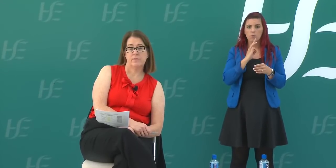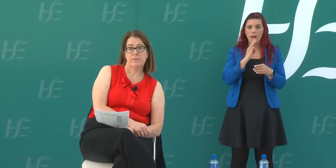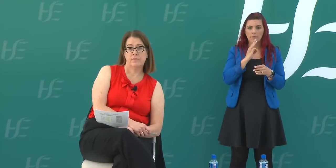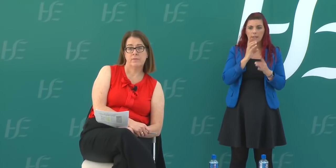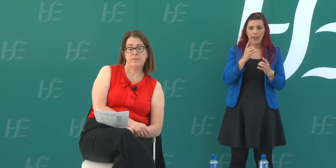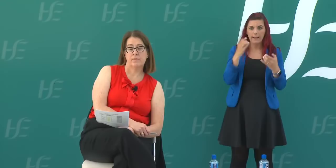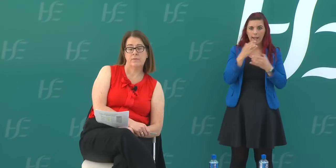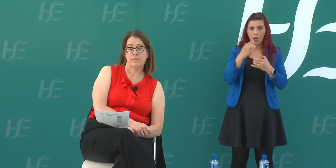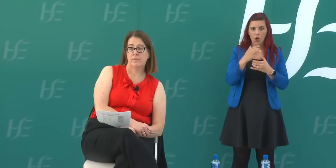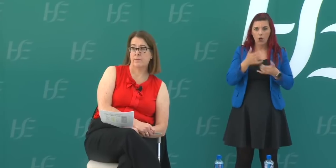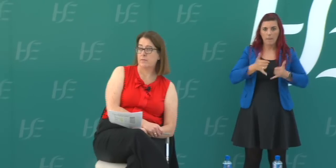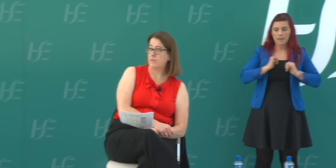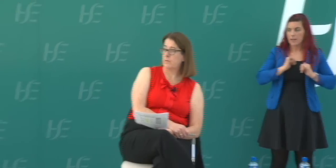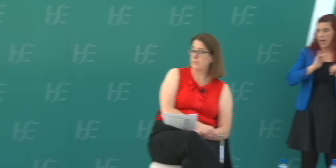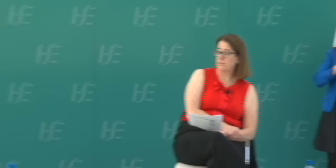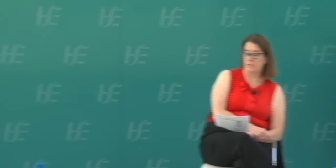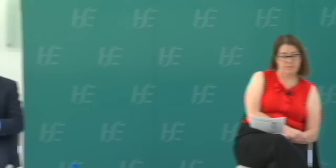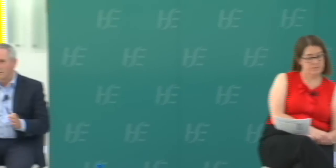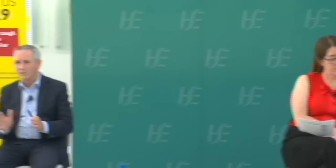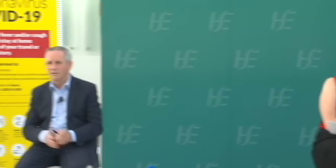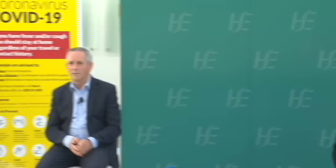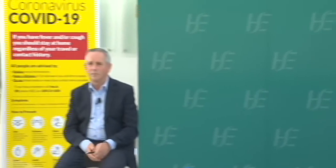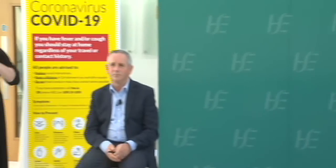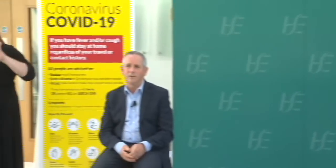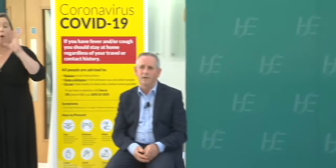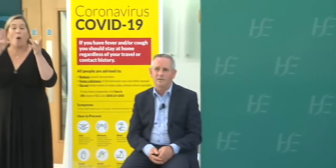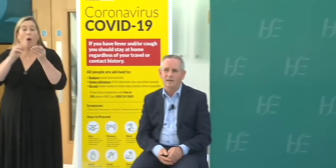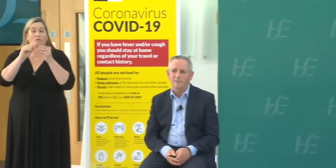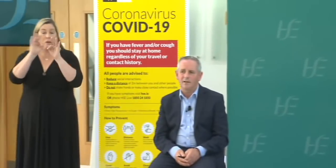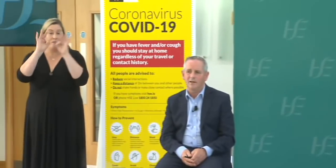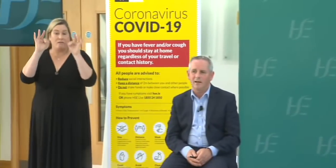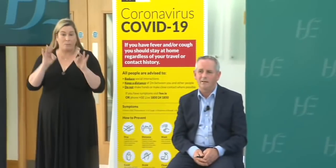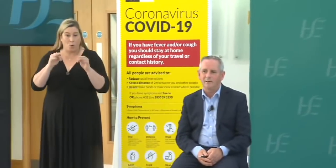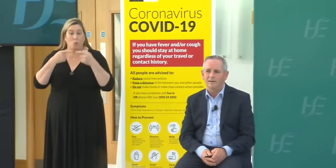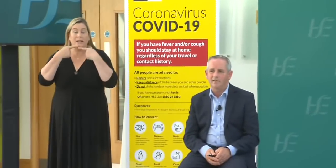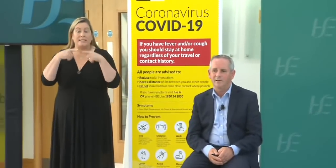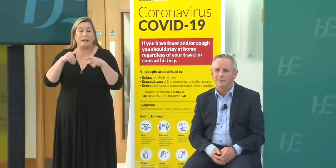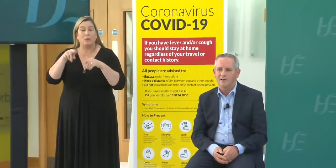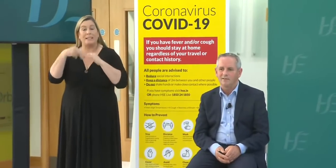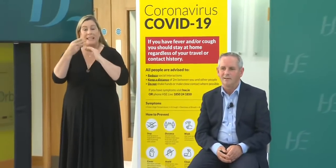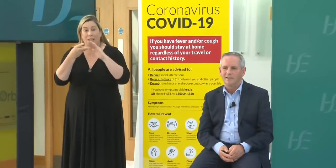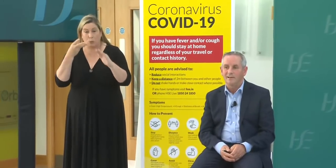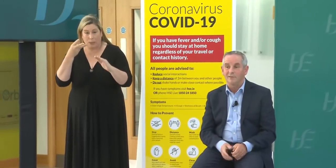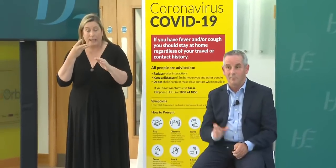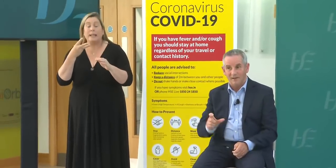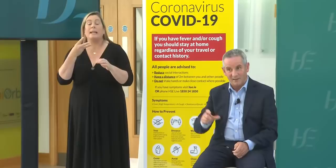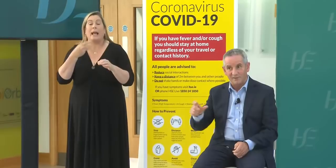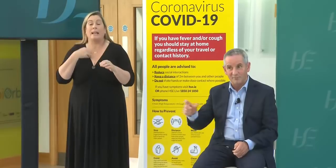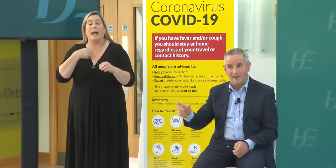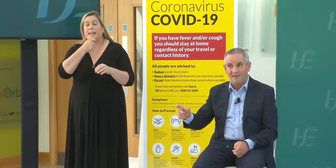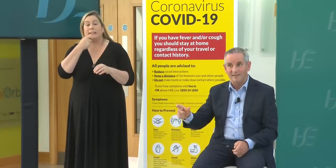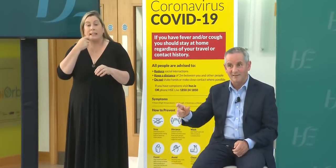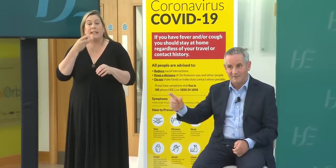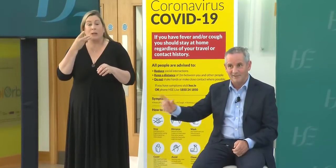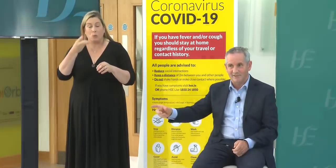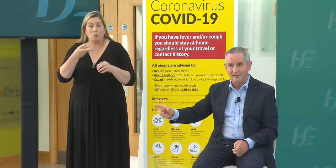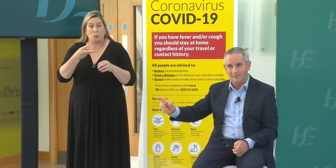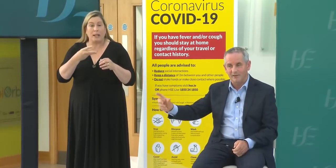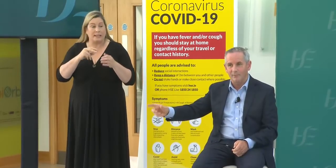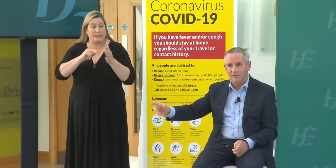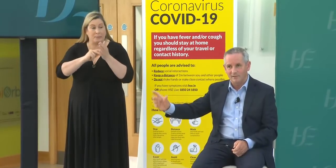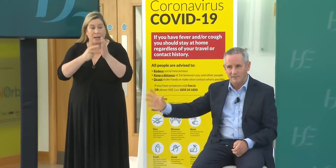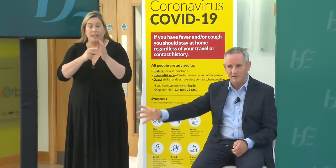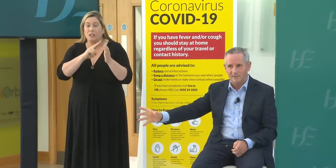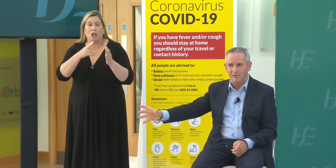long? Just on the overall framework that we're bringing out next week again, and I did state it's going to be an iterative plan. It's not just